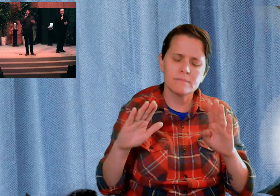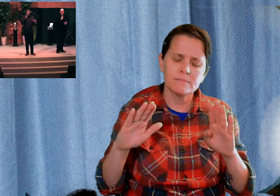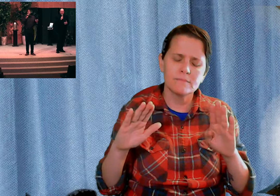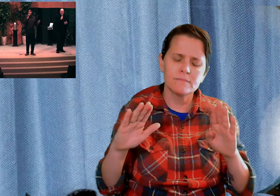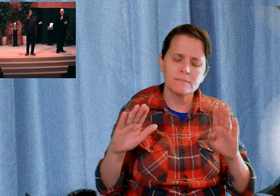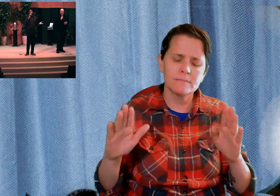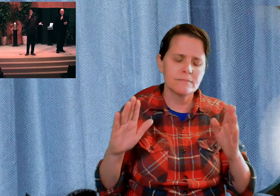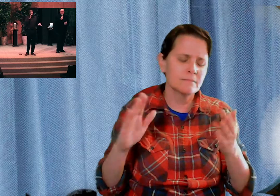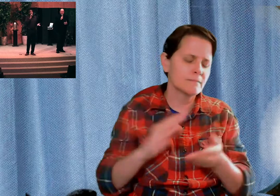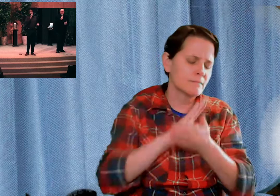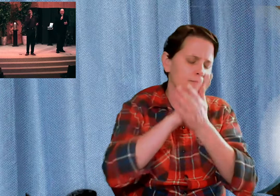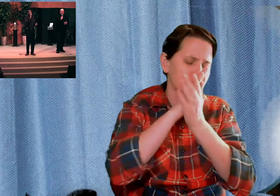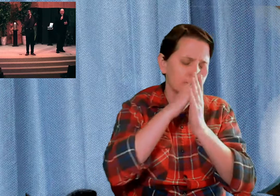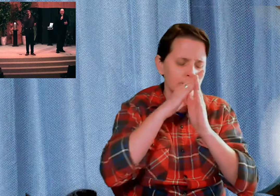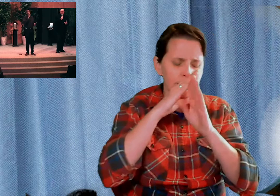Be